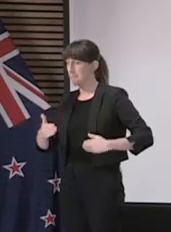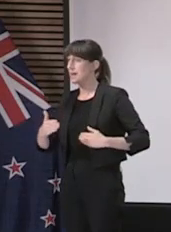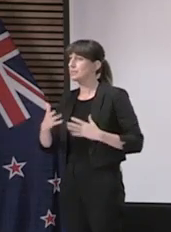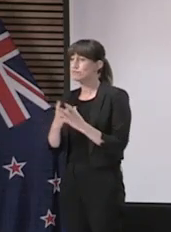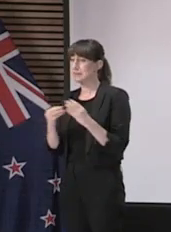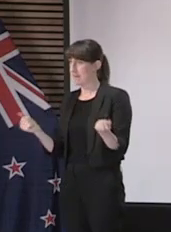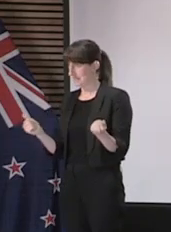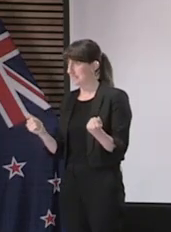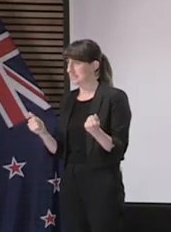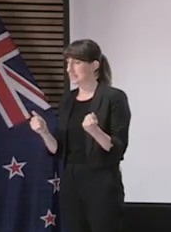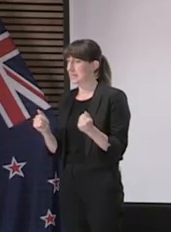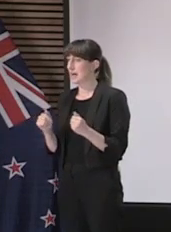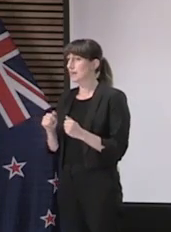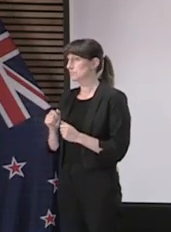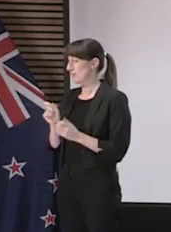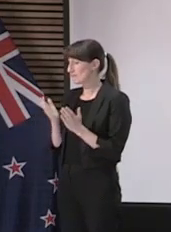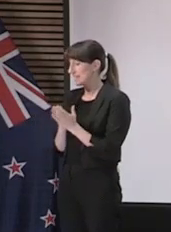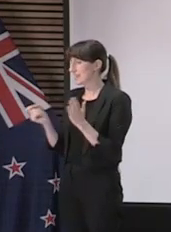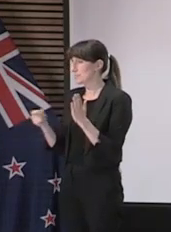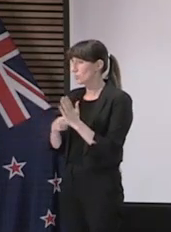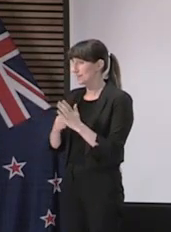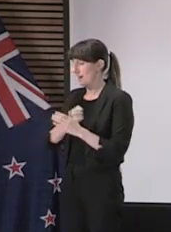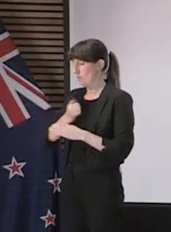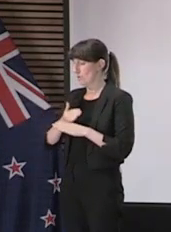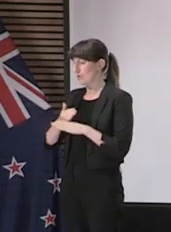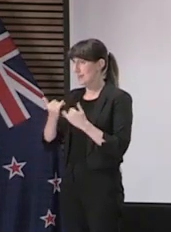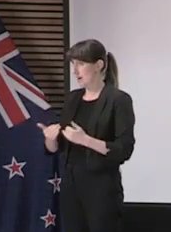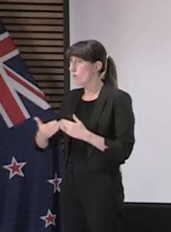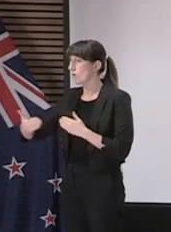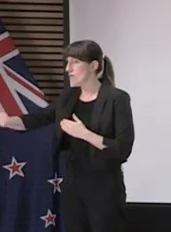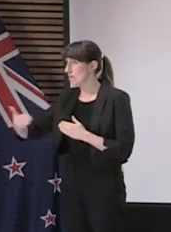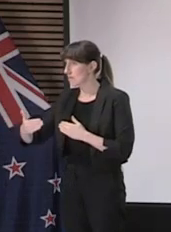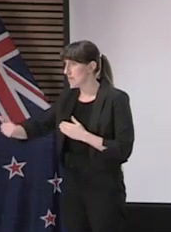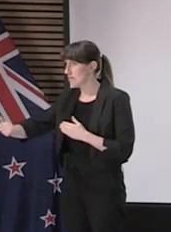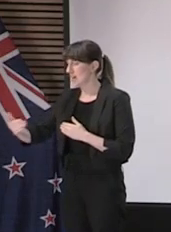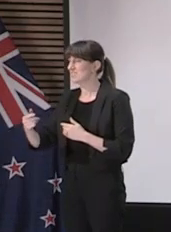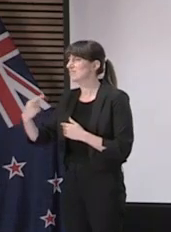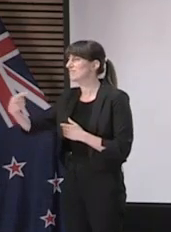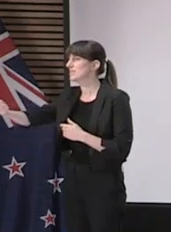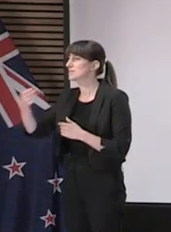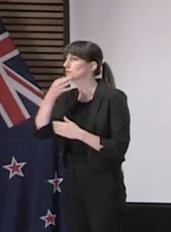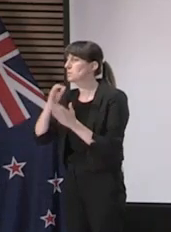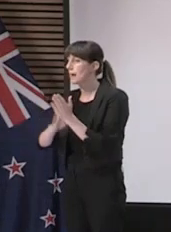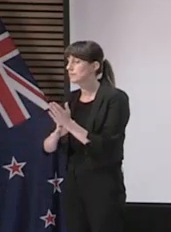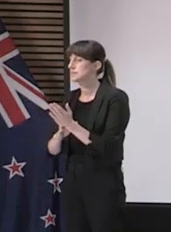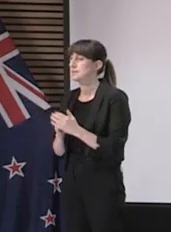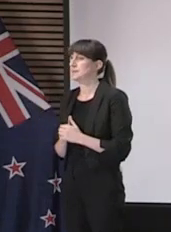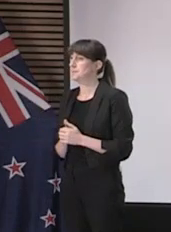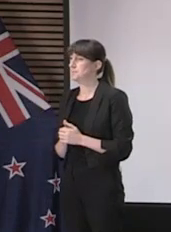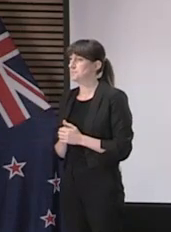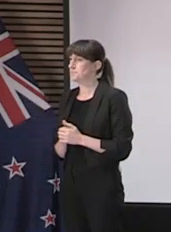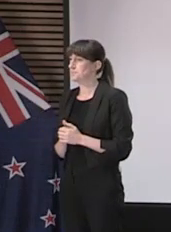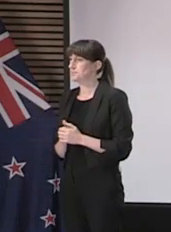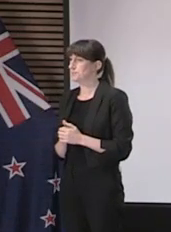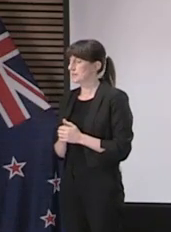that fundamental to our work now and over coming weeks and months will be having ongoing,